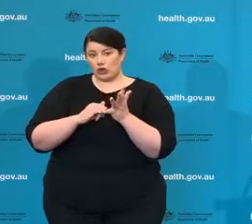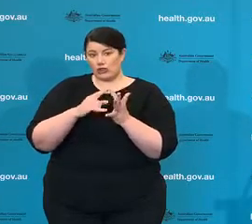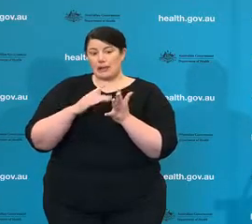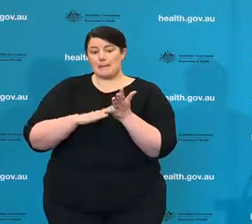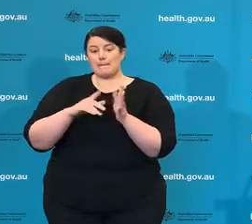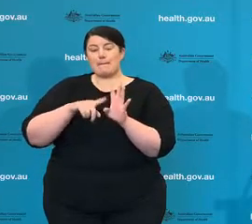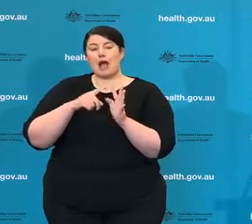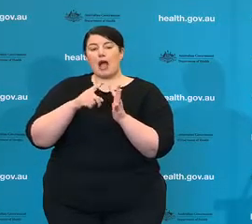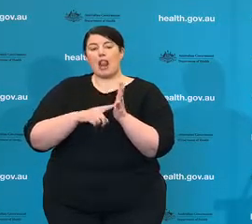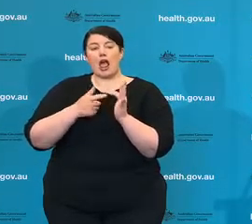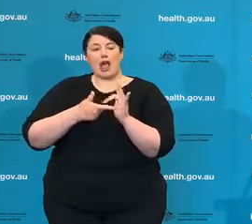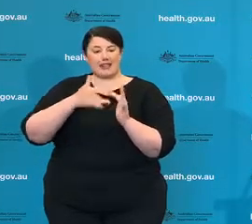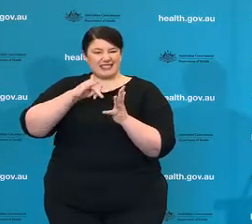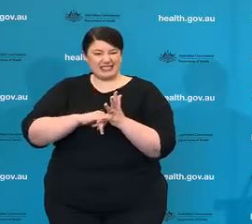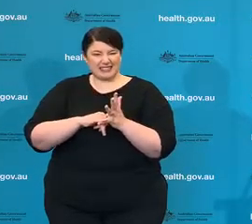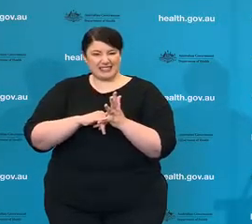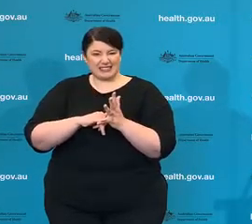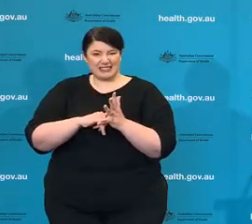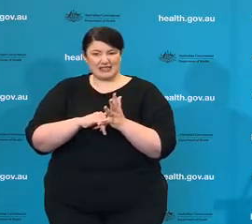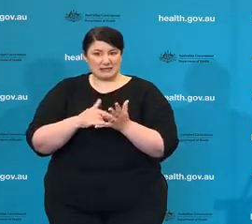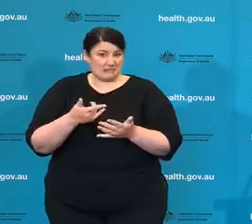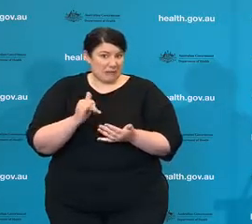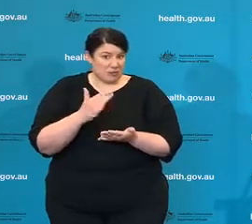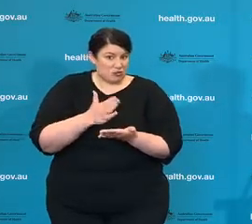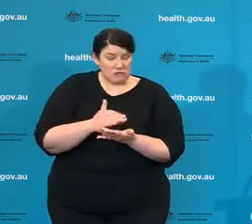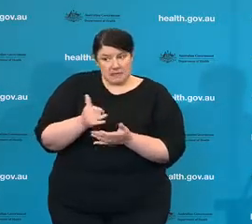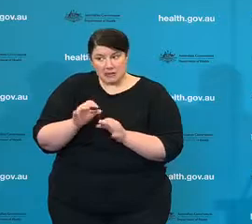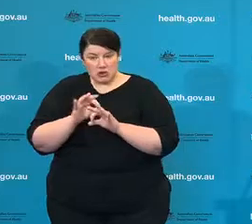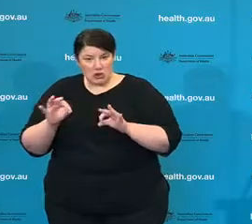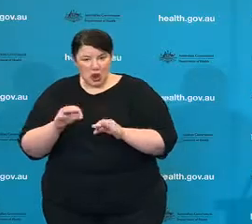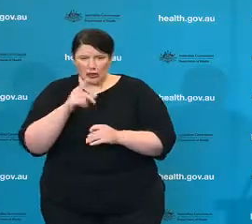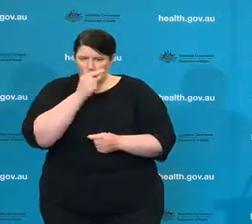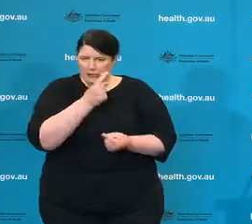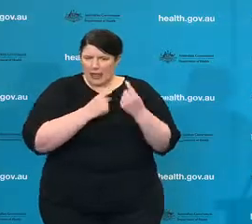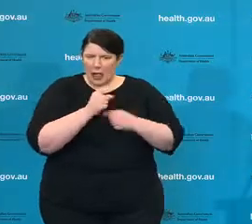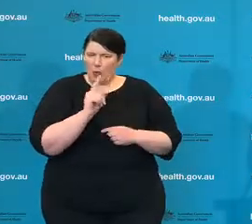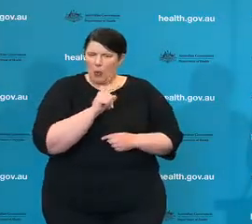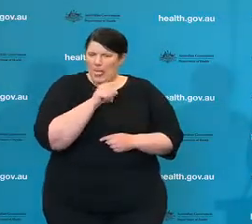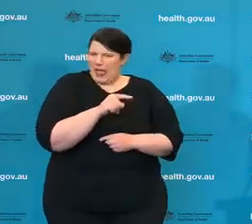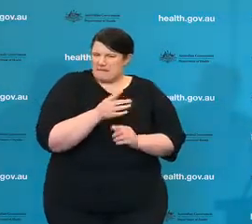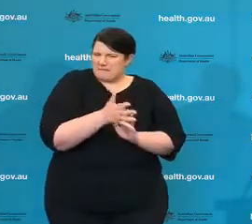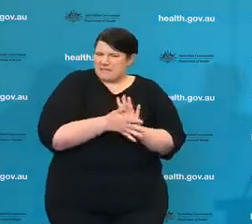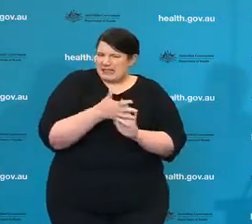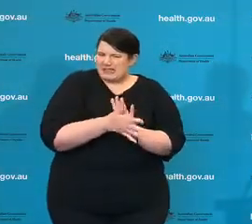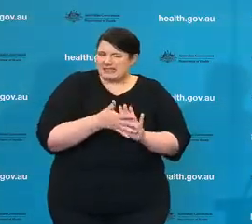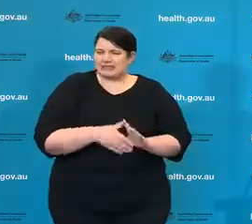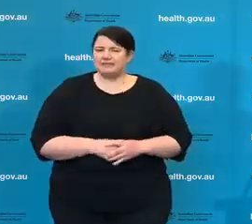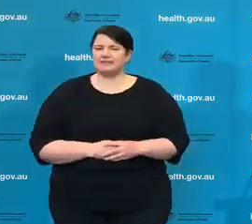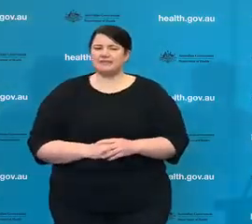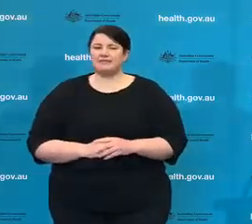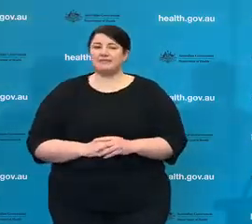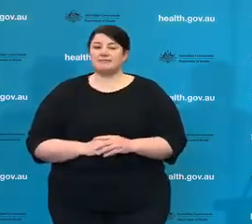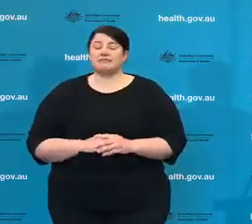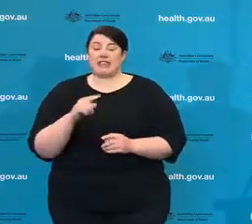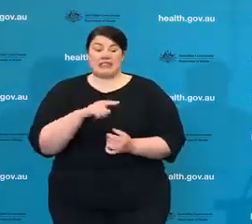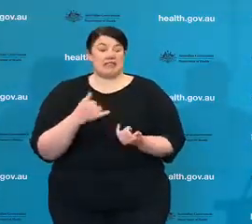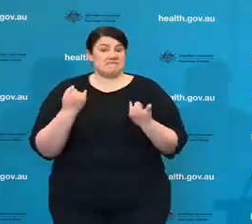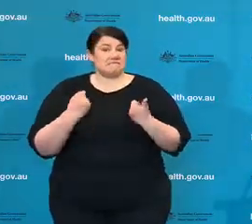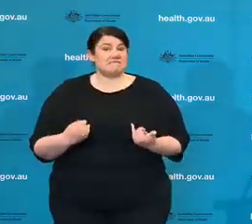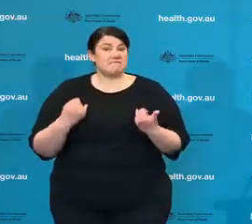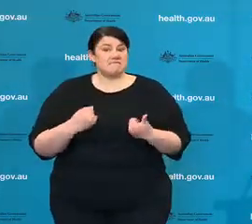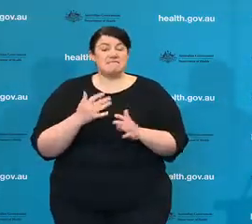you explain what transverse myelitis is and what effect it has on the person? I can. So transverse myelitis is a